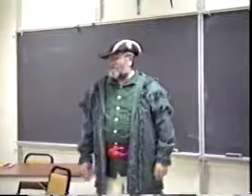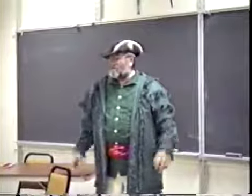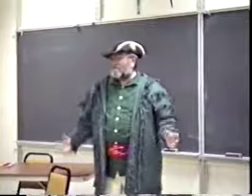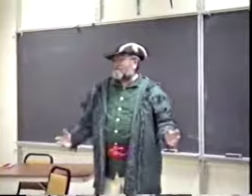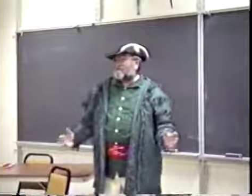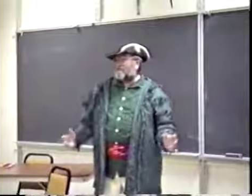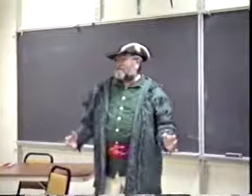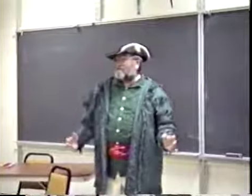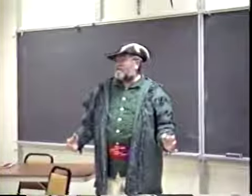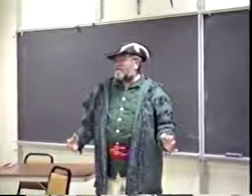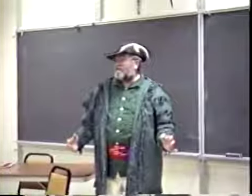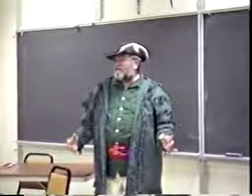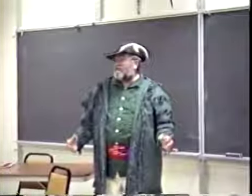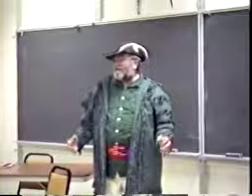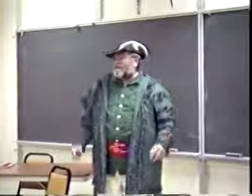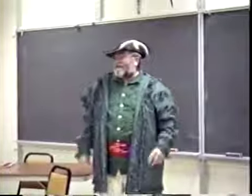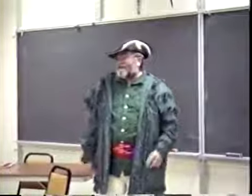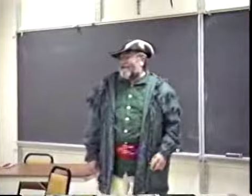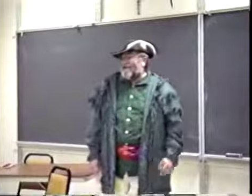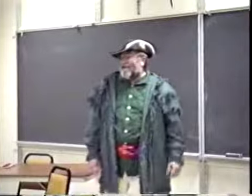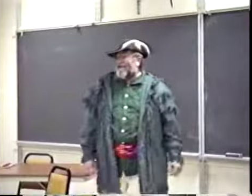don't know how to speak it. Huh?